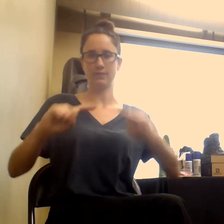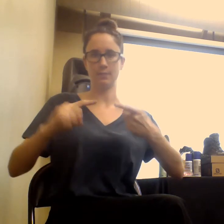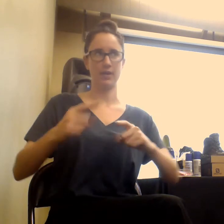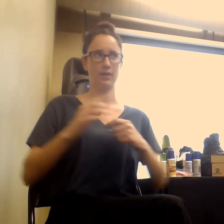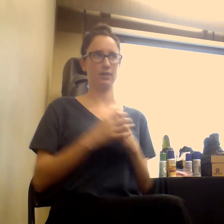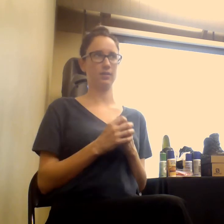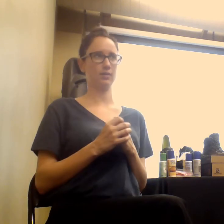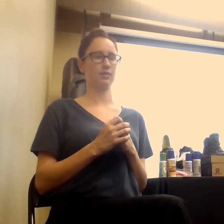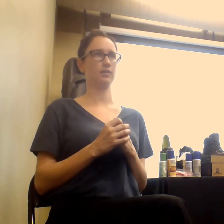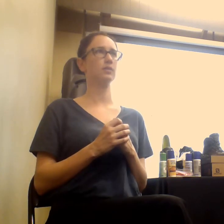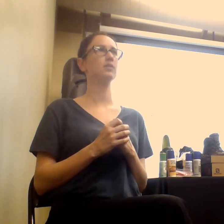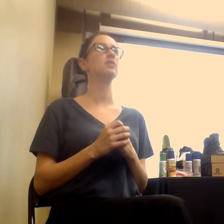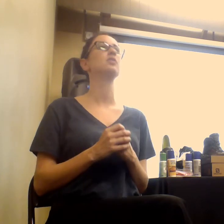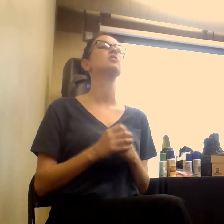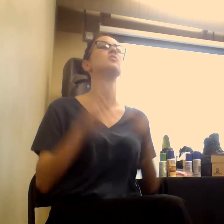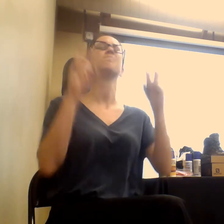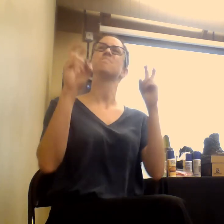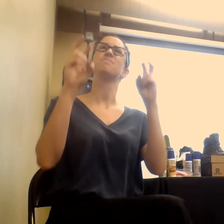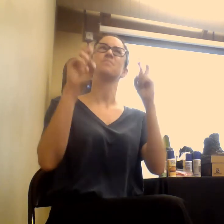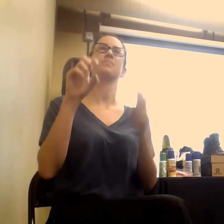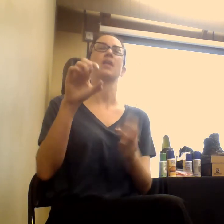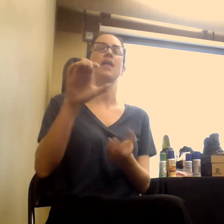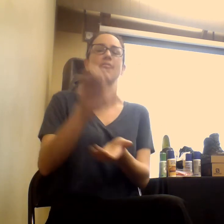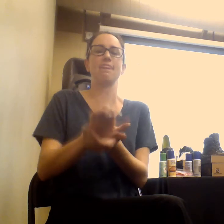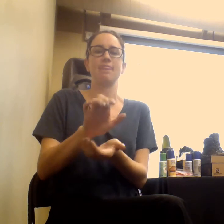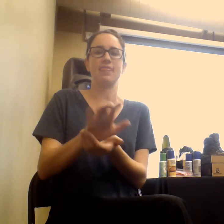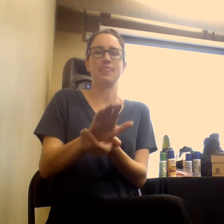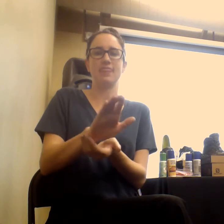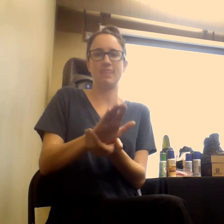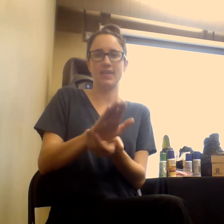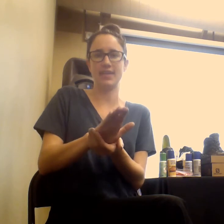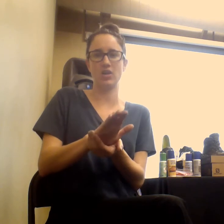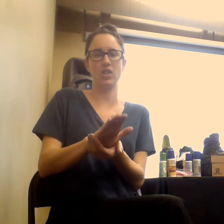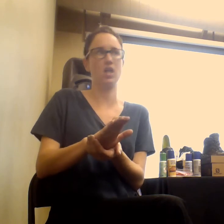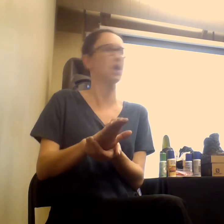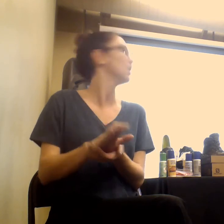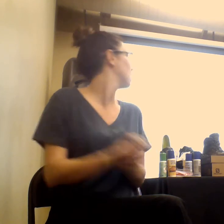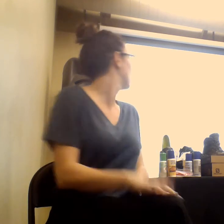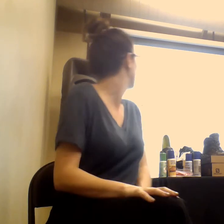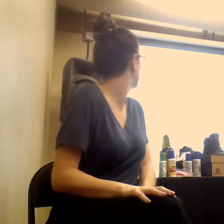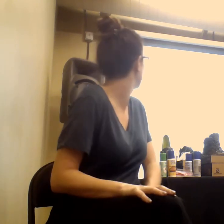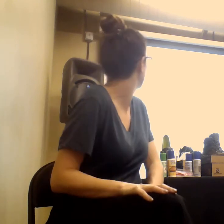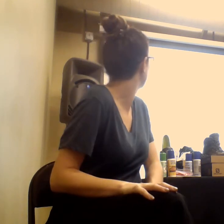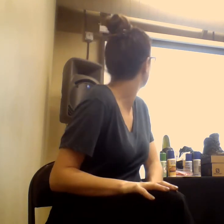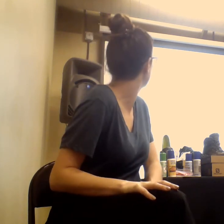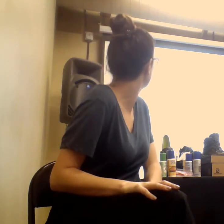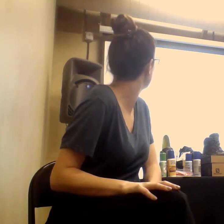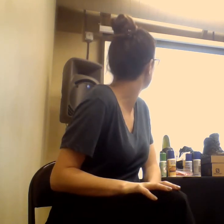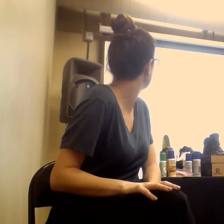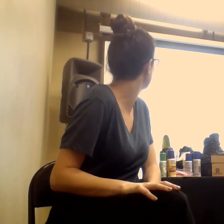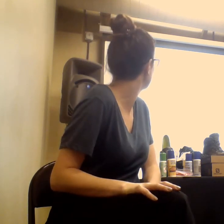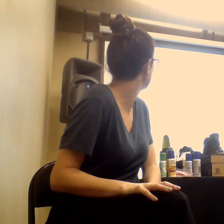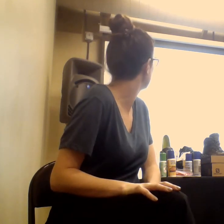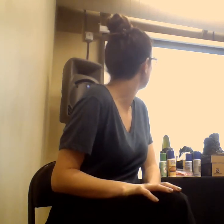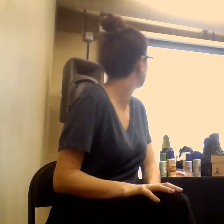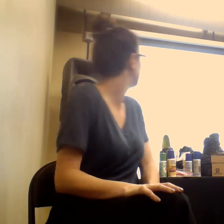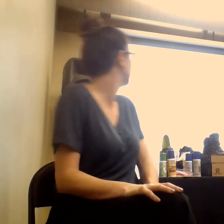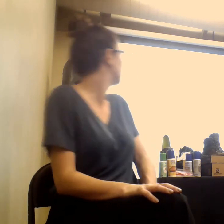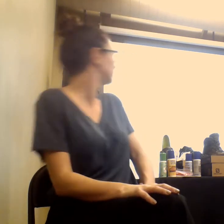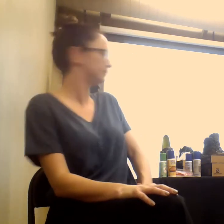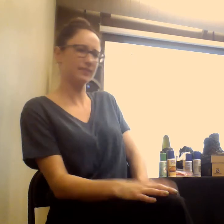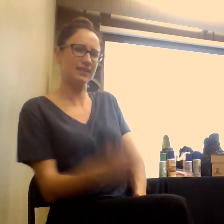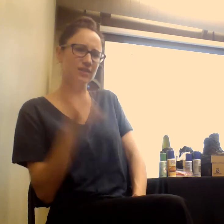So the heel lock is the one on the left up there on the diagram. Correct. Okay. And they're doing a The